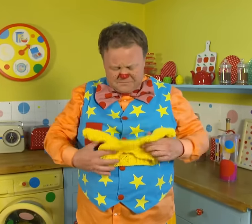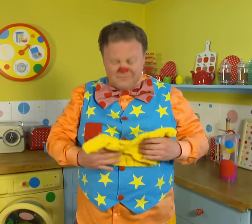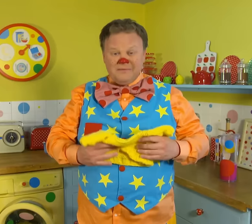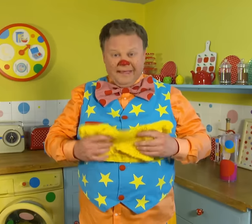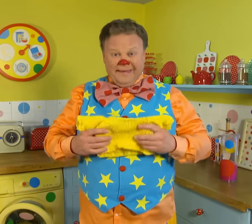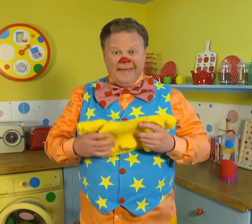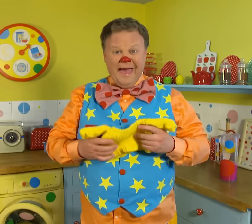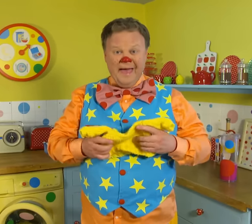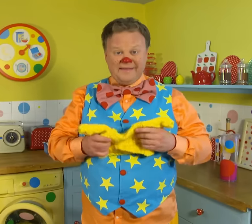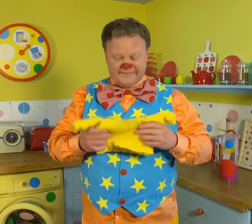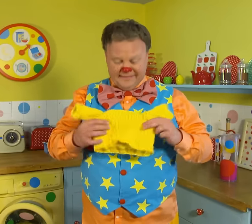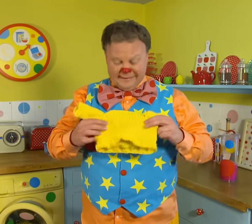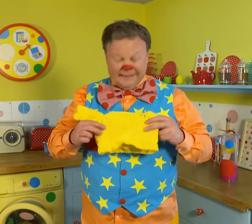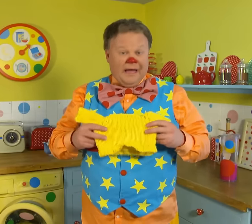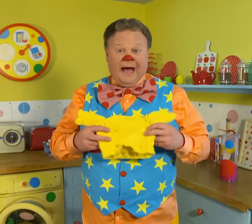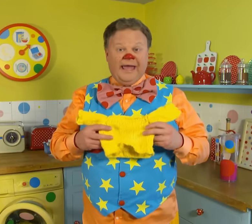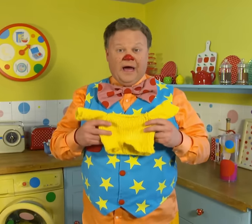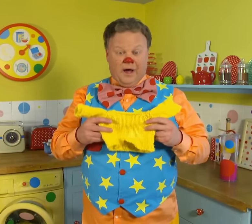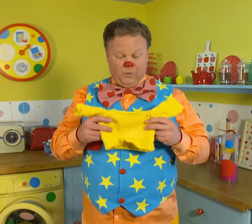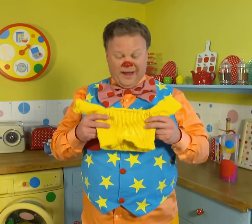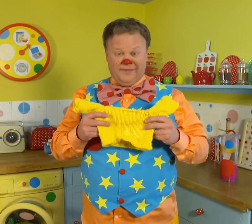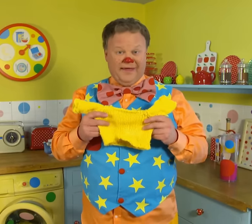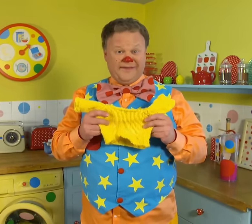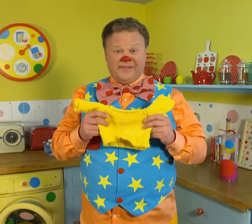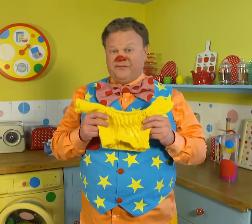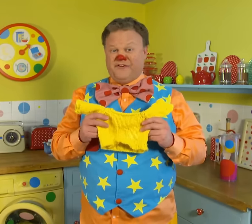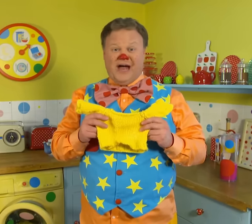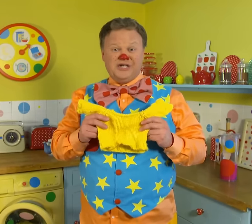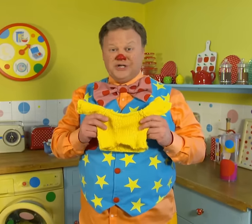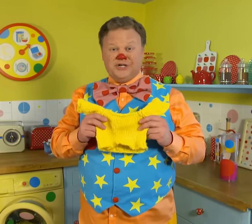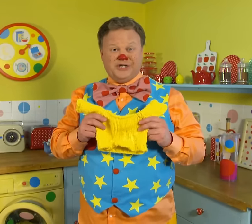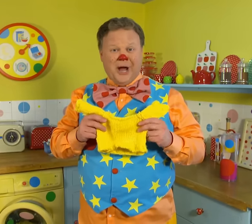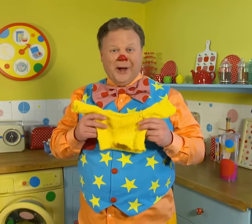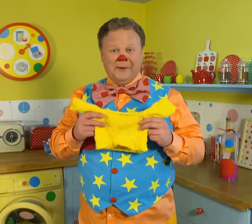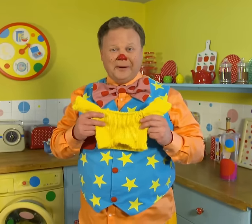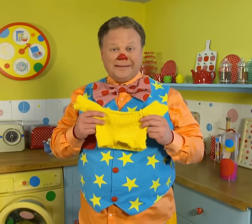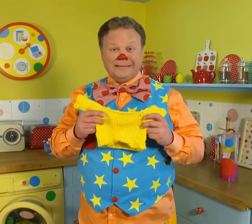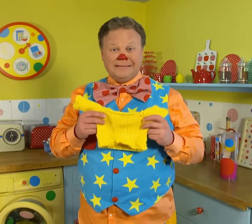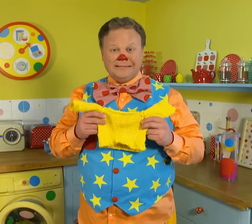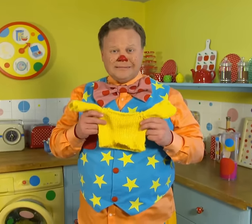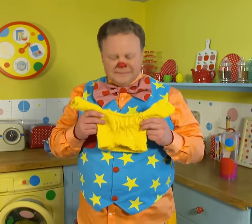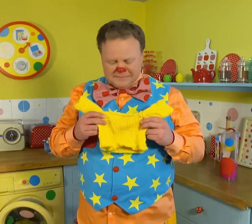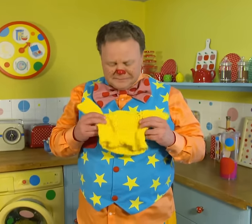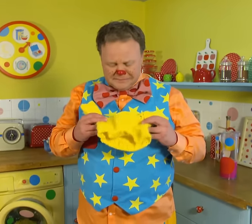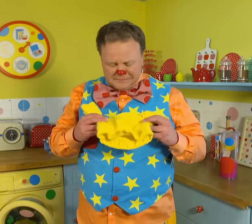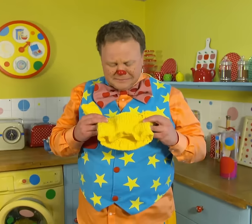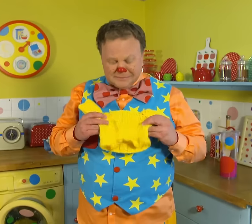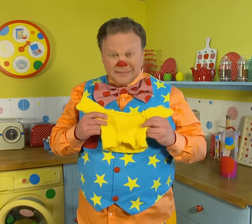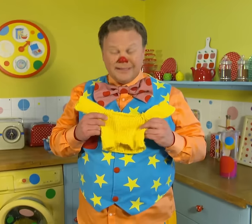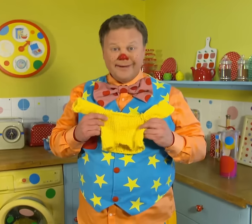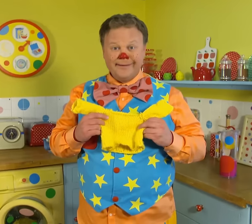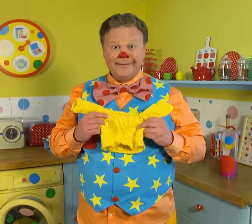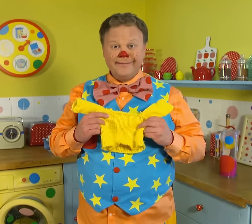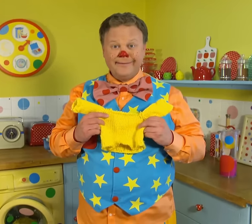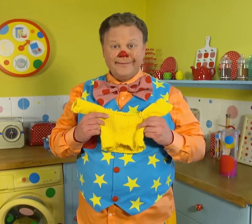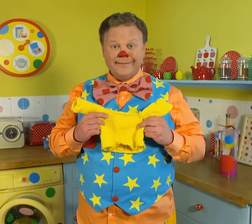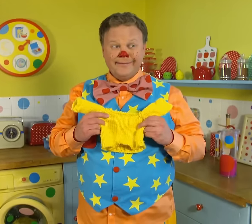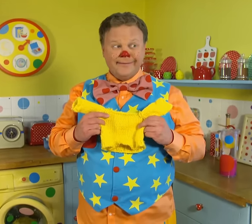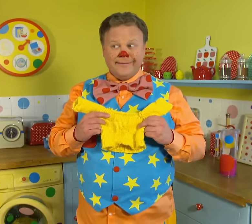Tumble. Yes. I can't wear this at the fashion show. You're right, Mr. Tumble. Do you know anyone else who